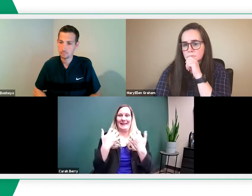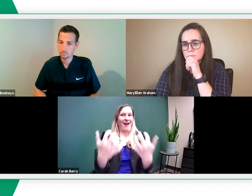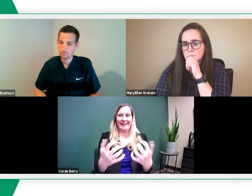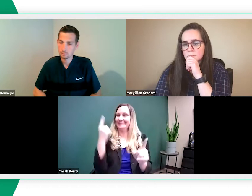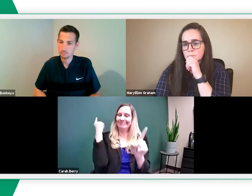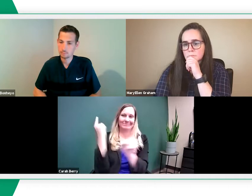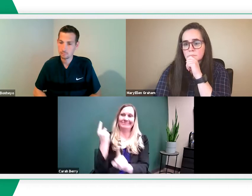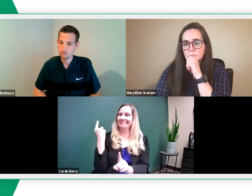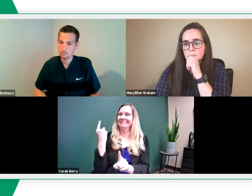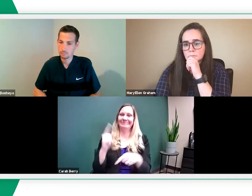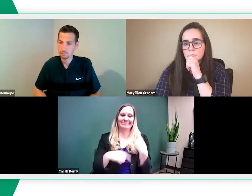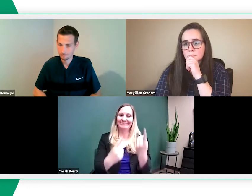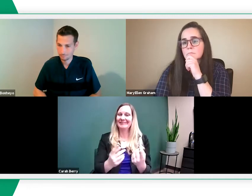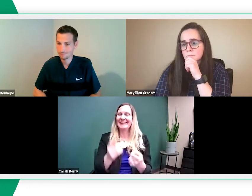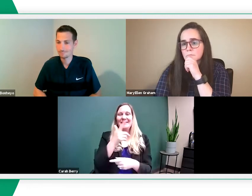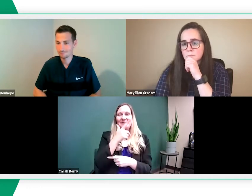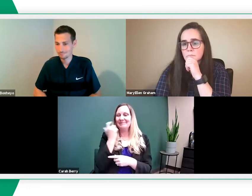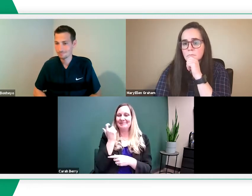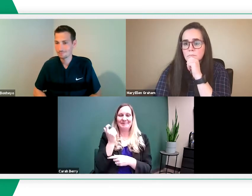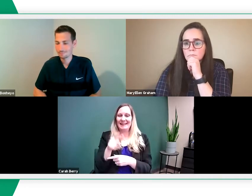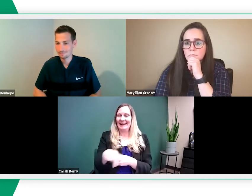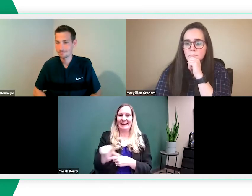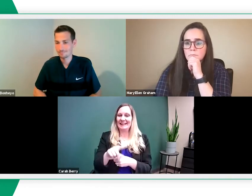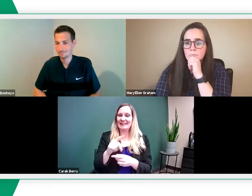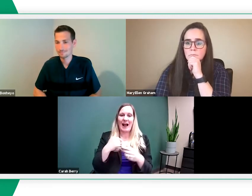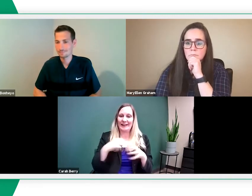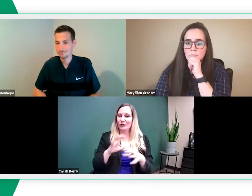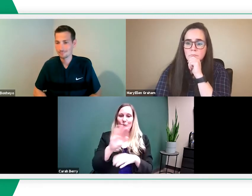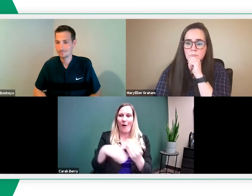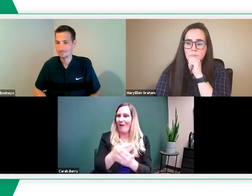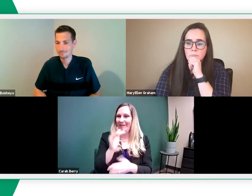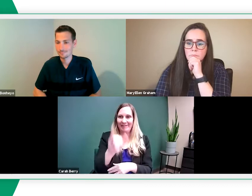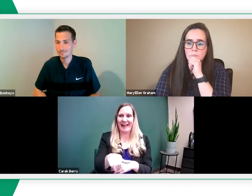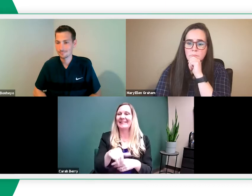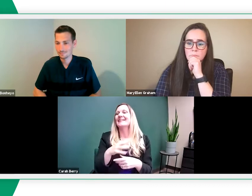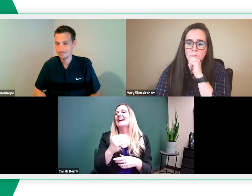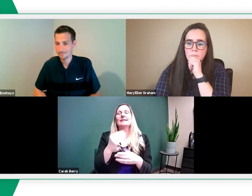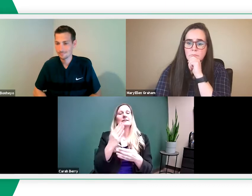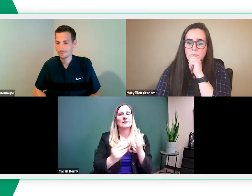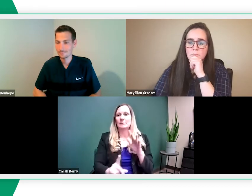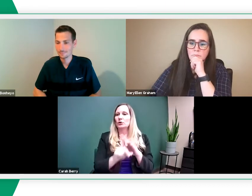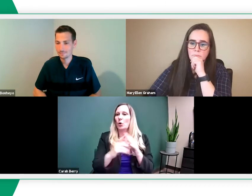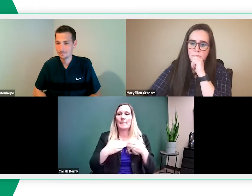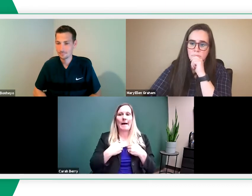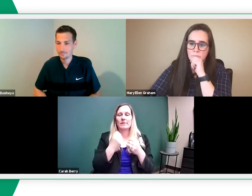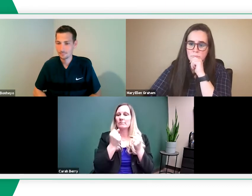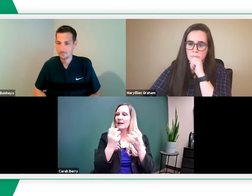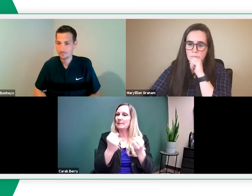So everything that everybody put in the chat is all right on target. I do all of those